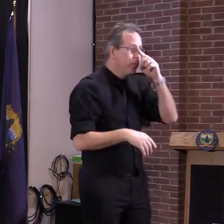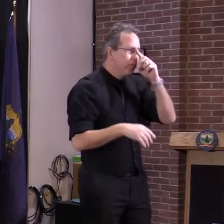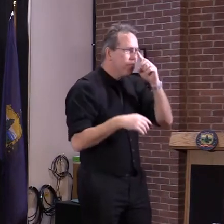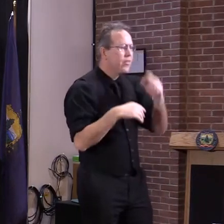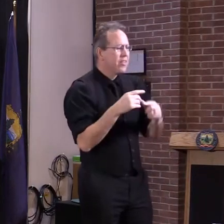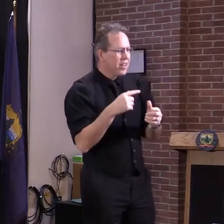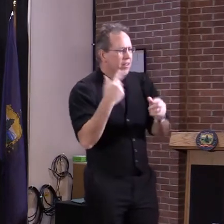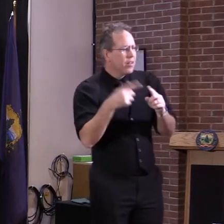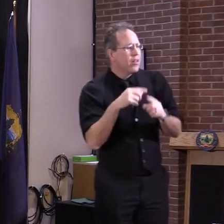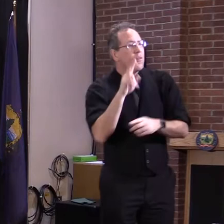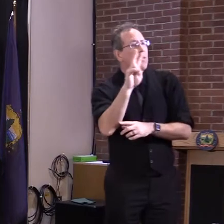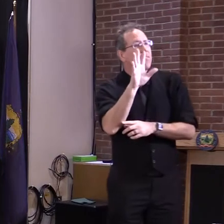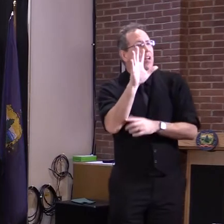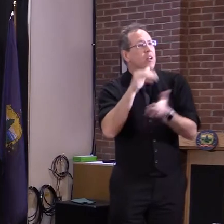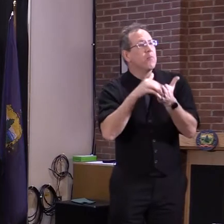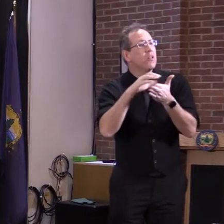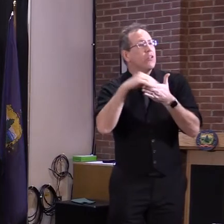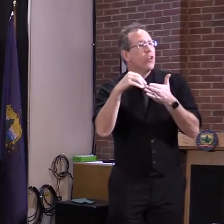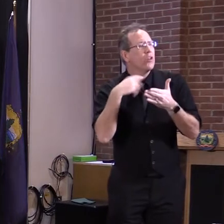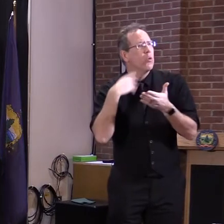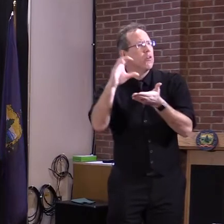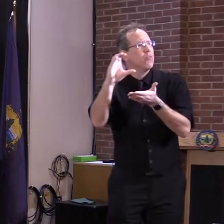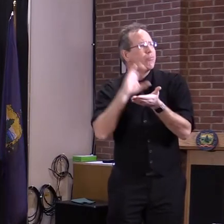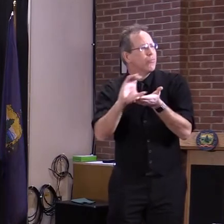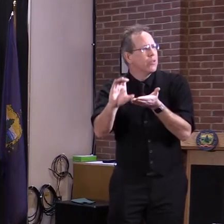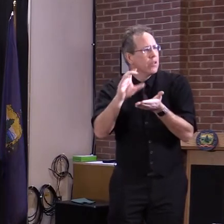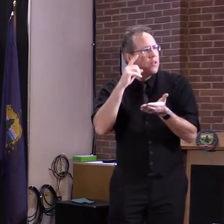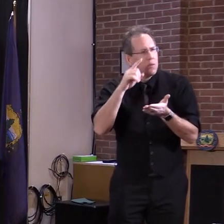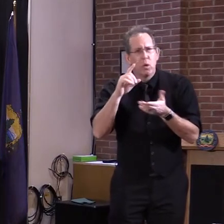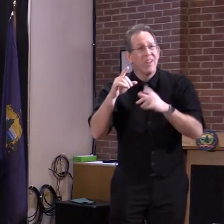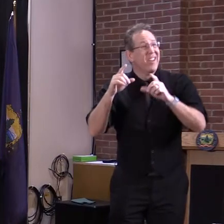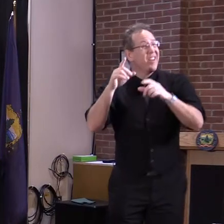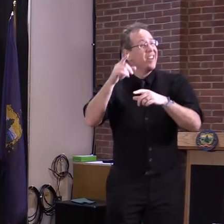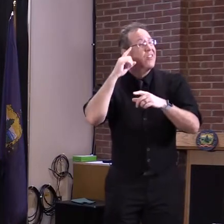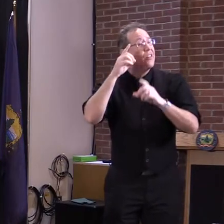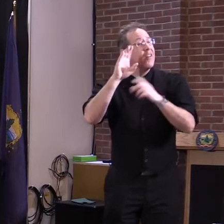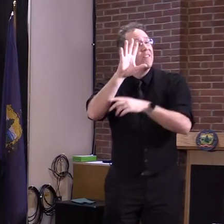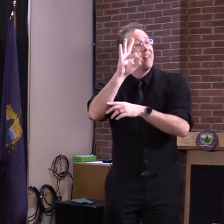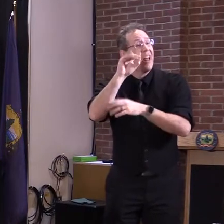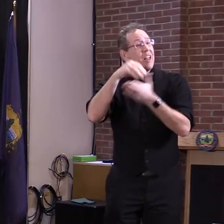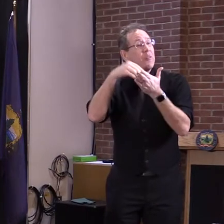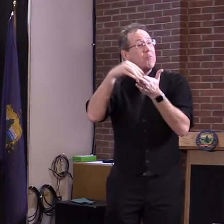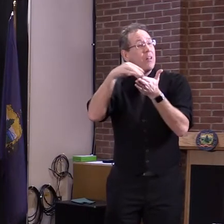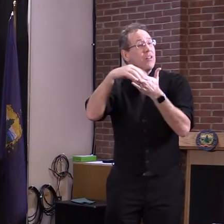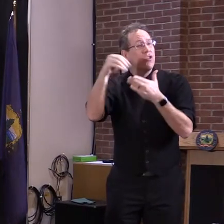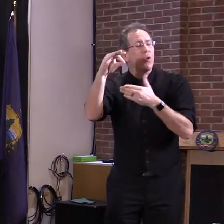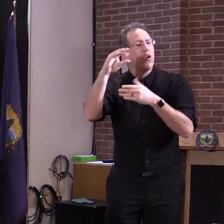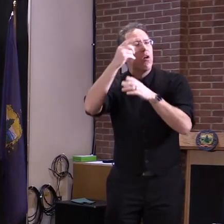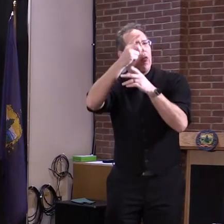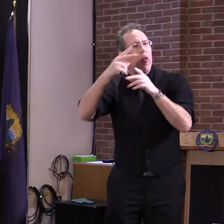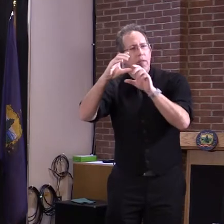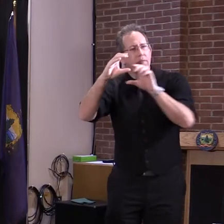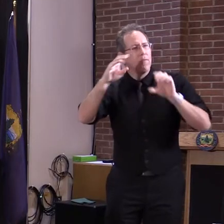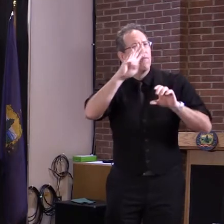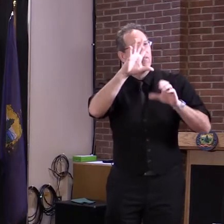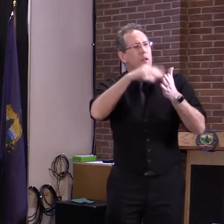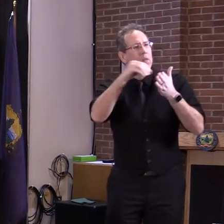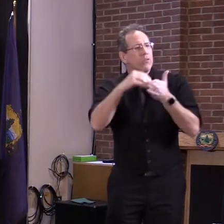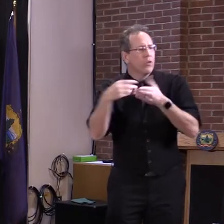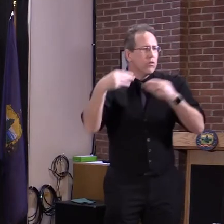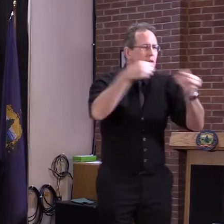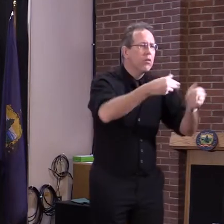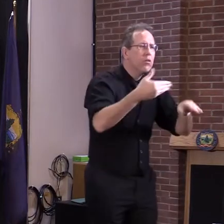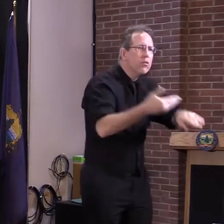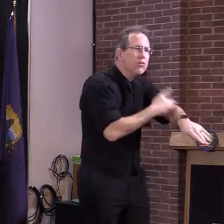fund, I'm asking that half of it, $45 million, be used to upgrade our CTE centers. Not